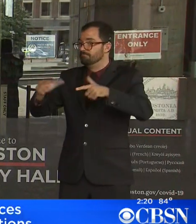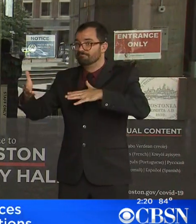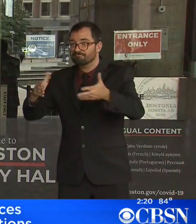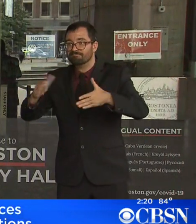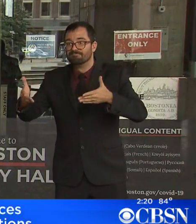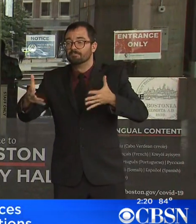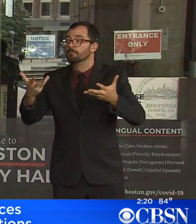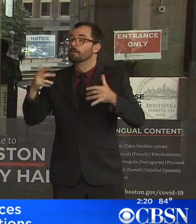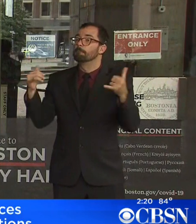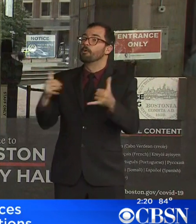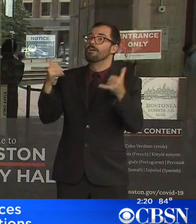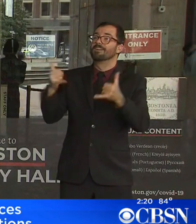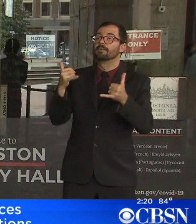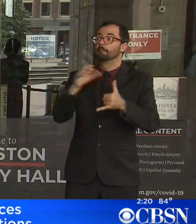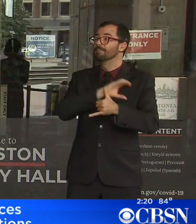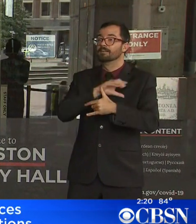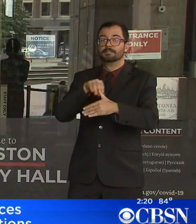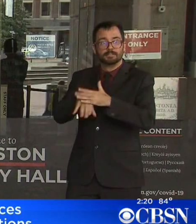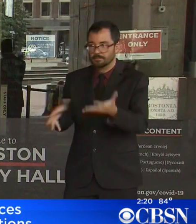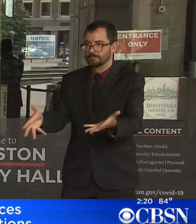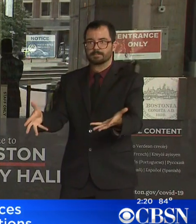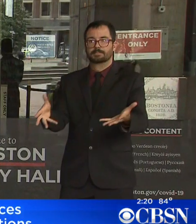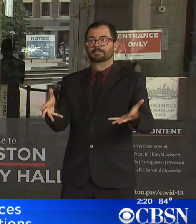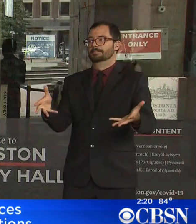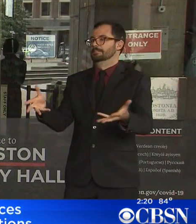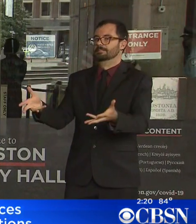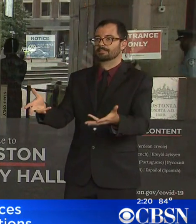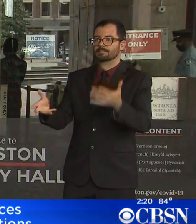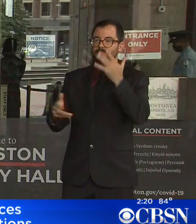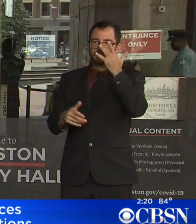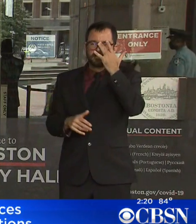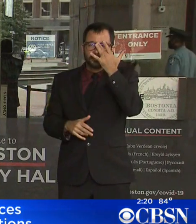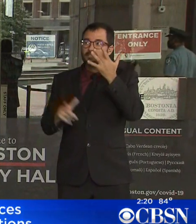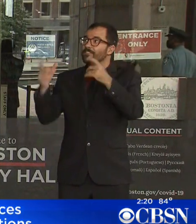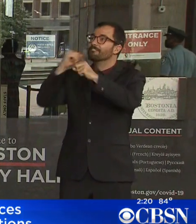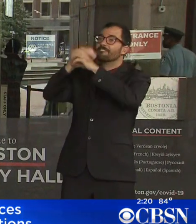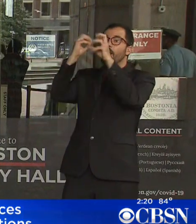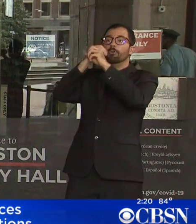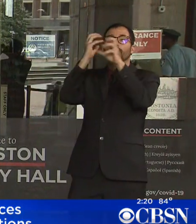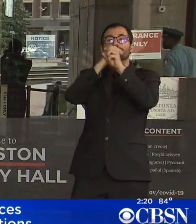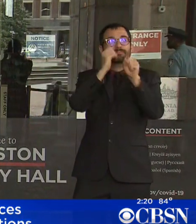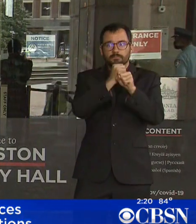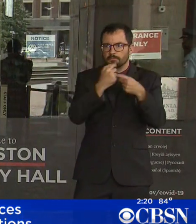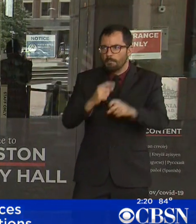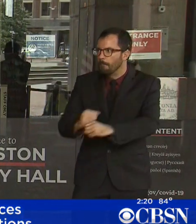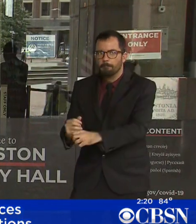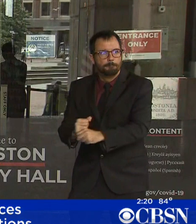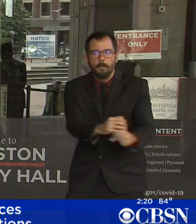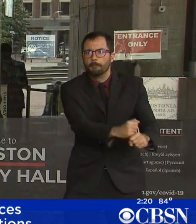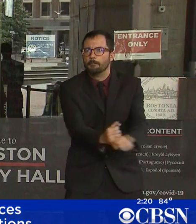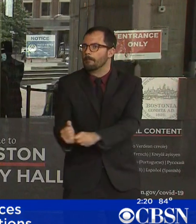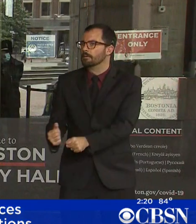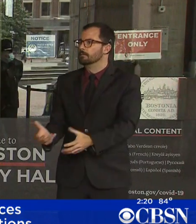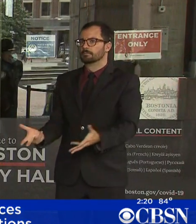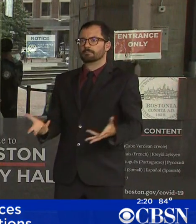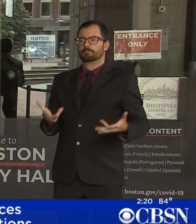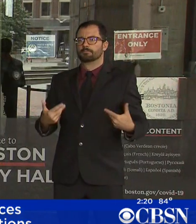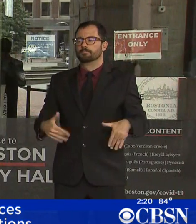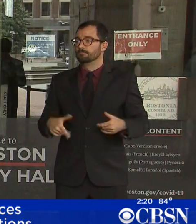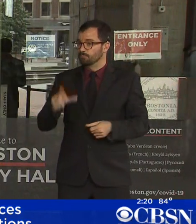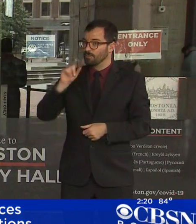where police have to respond to. We had the situation around fireworks, so it's challenging in a good year to keep costs down, and this